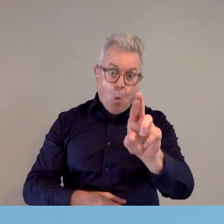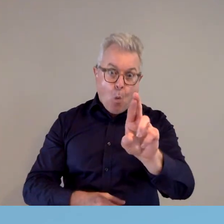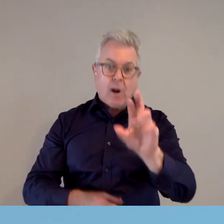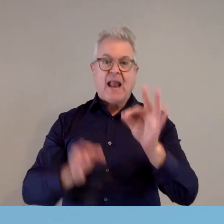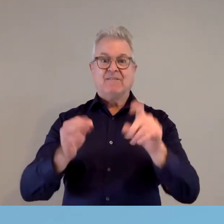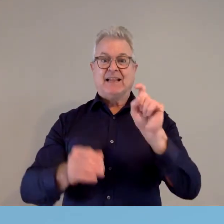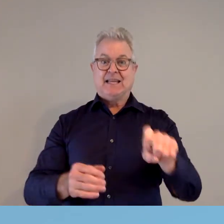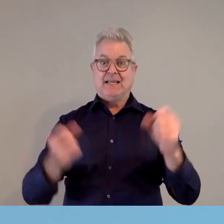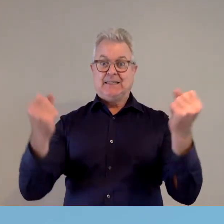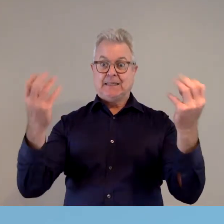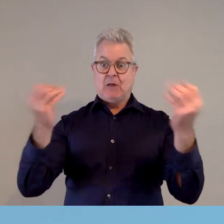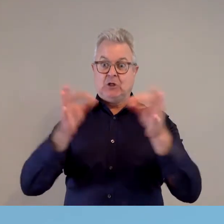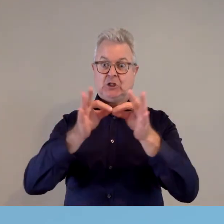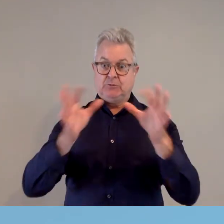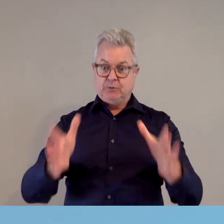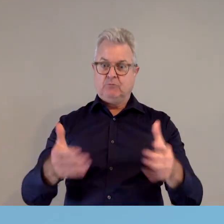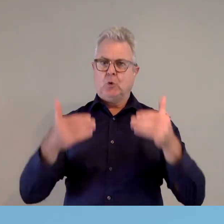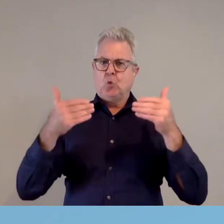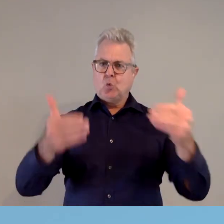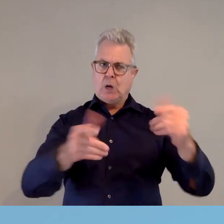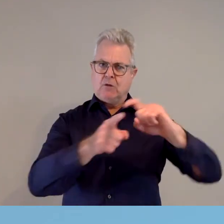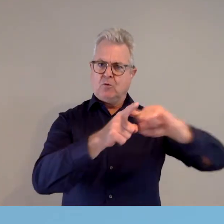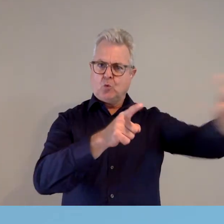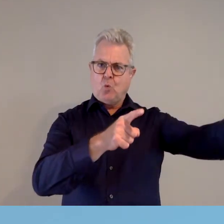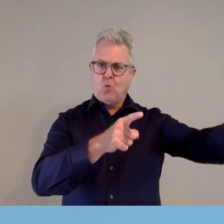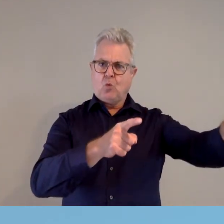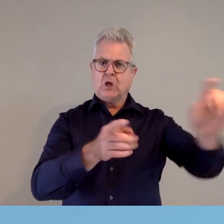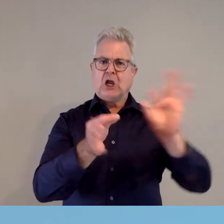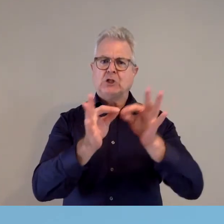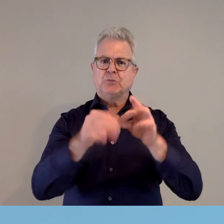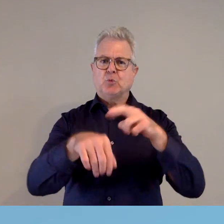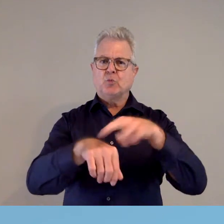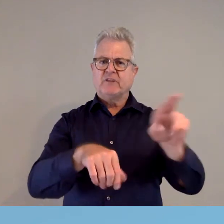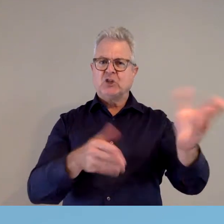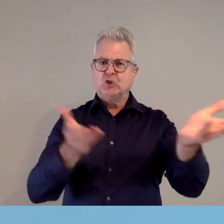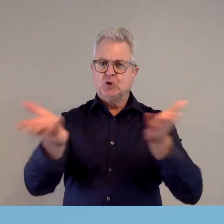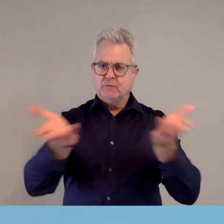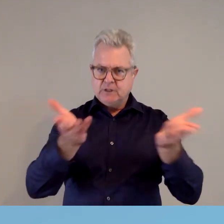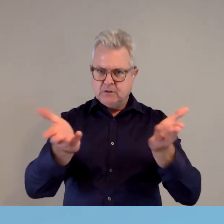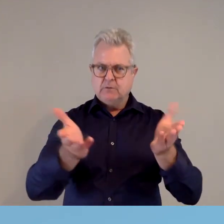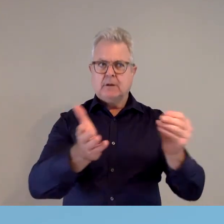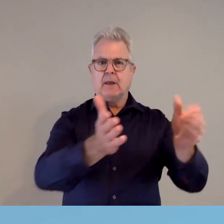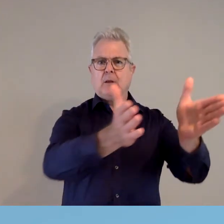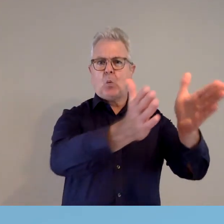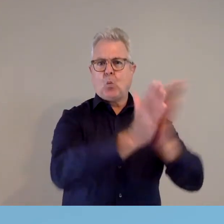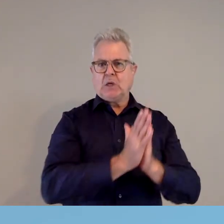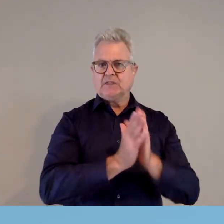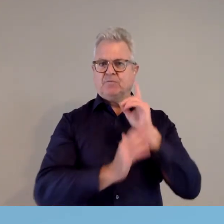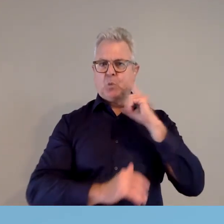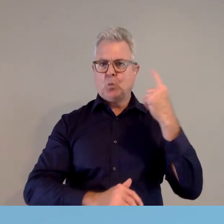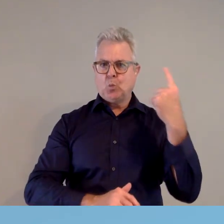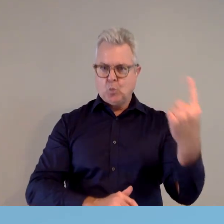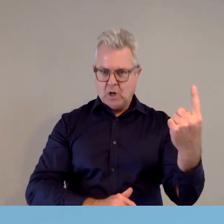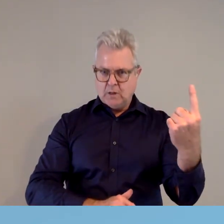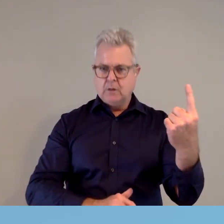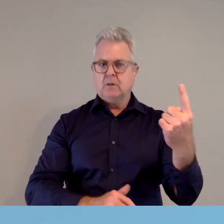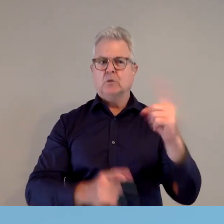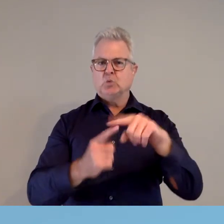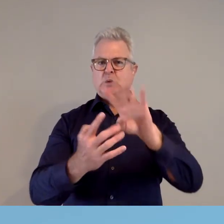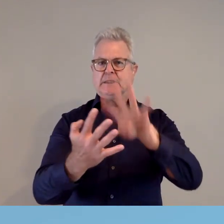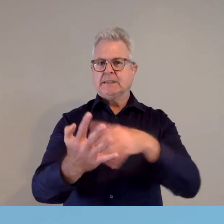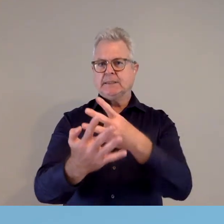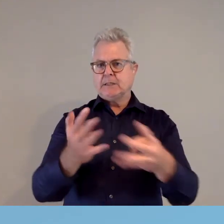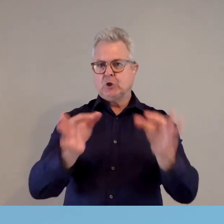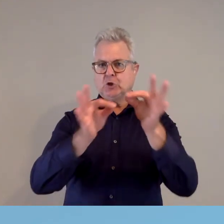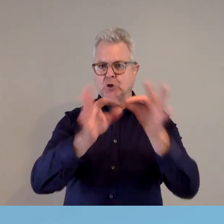arrive. And if they need a sign language interpreter, that you have gone ahead and contacted the referral service and requested one